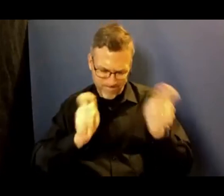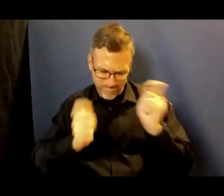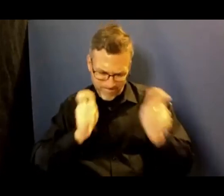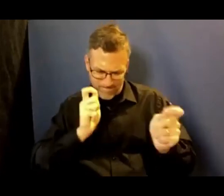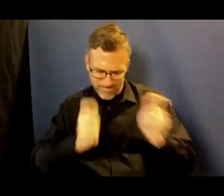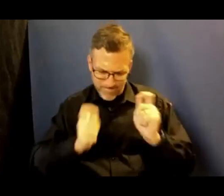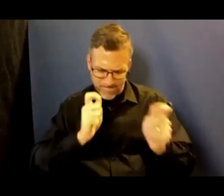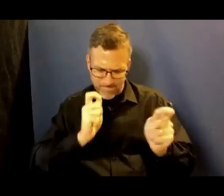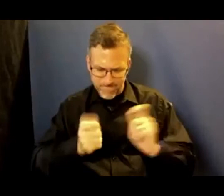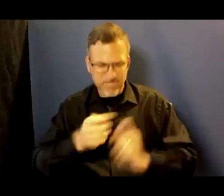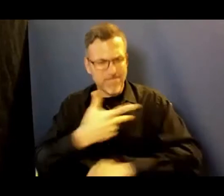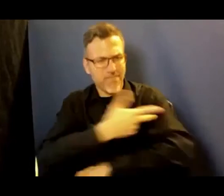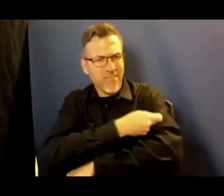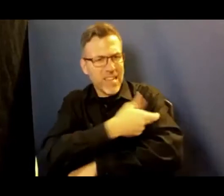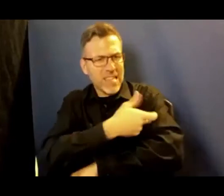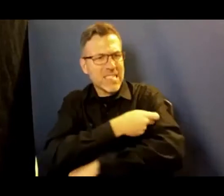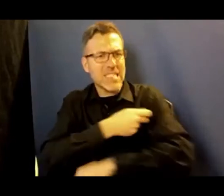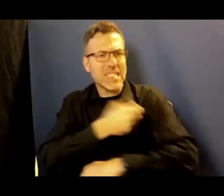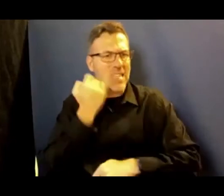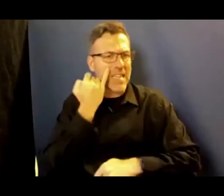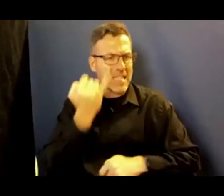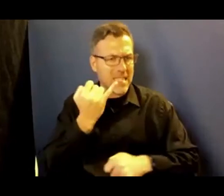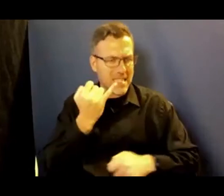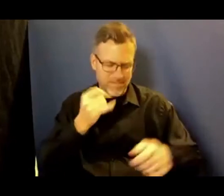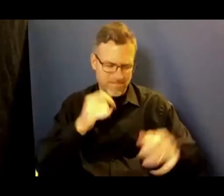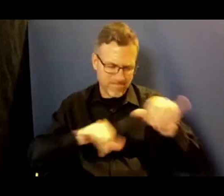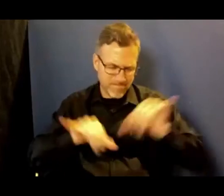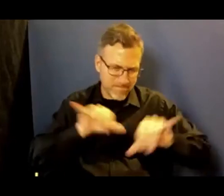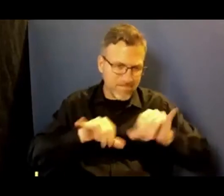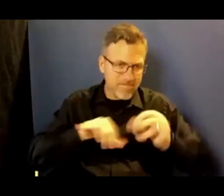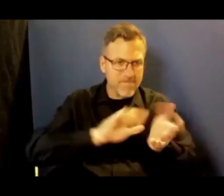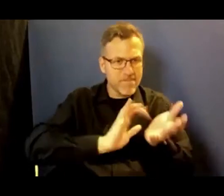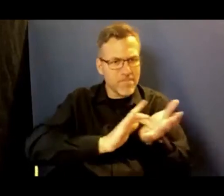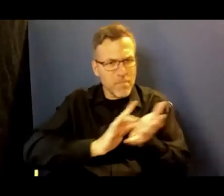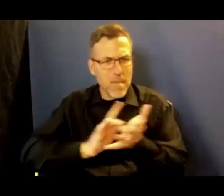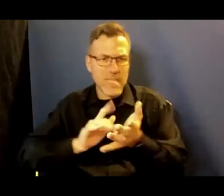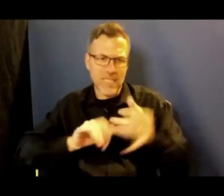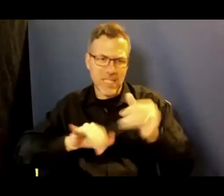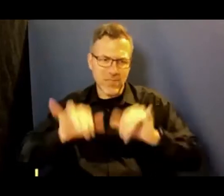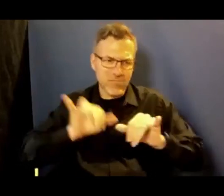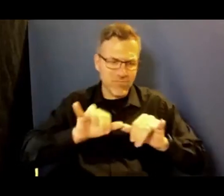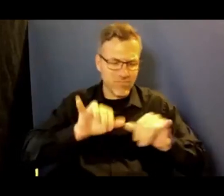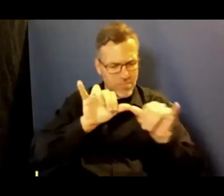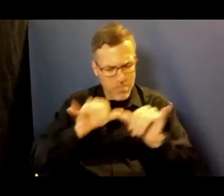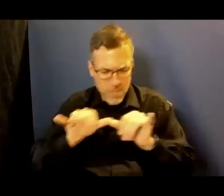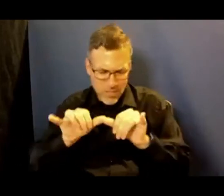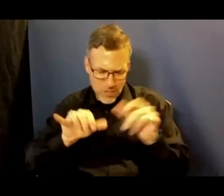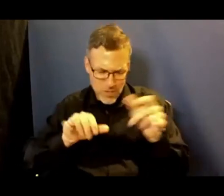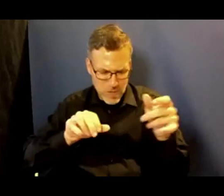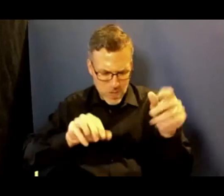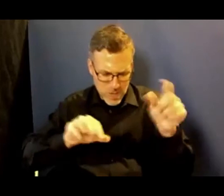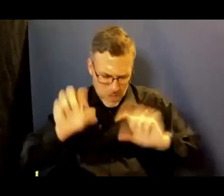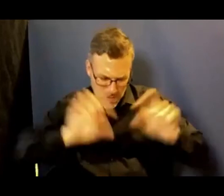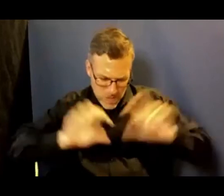better safety, and we're able to actually do some of the models to look to see if it would actually be